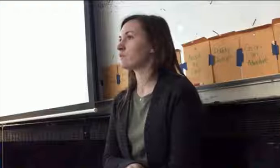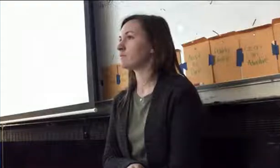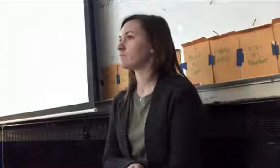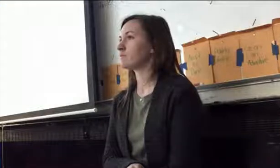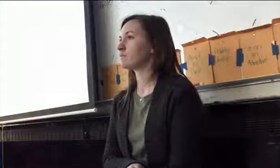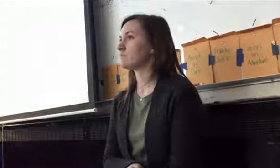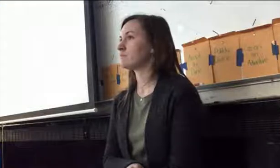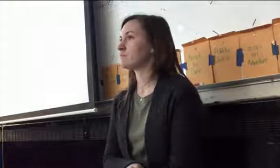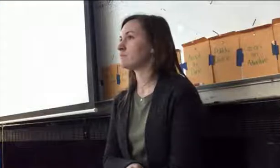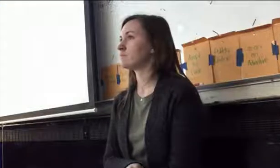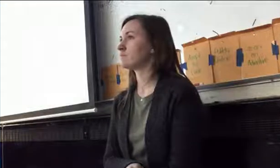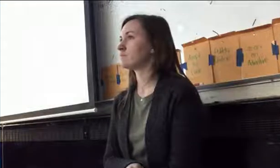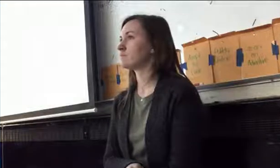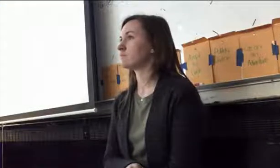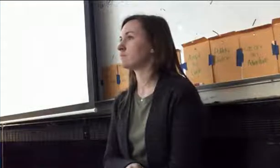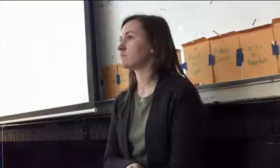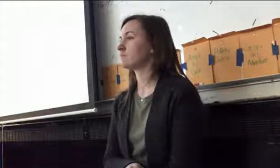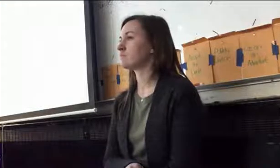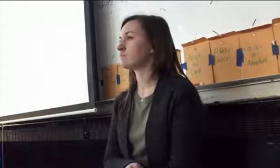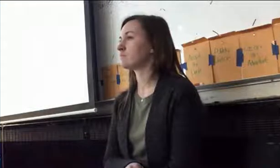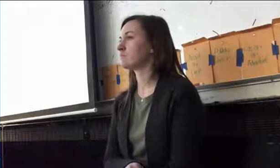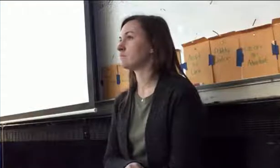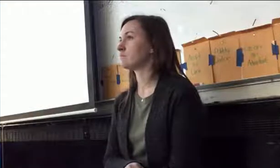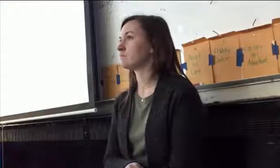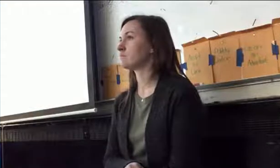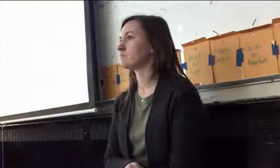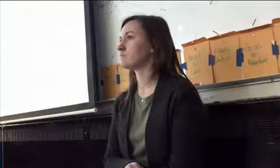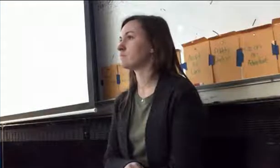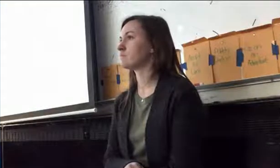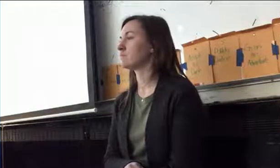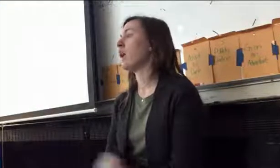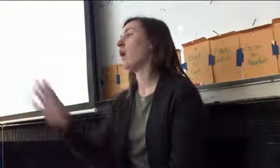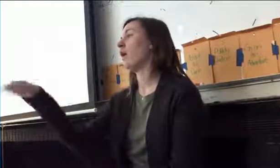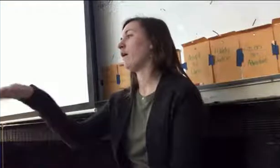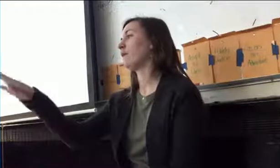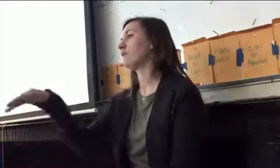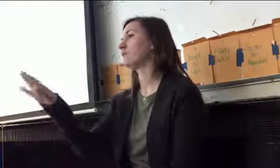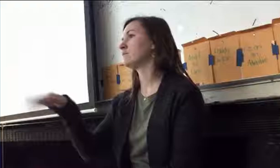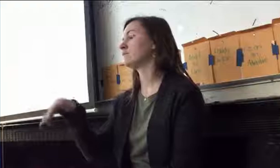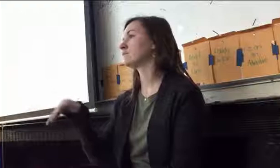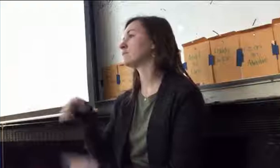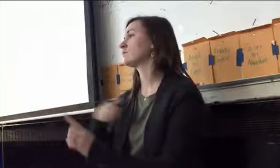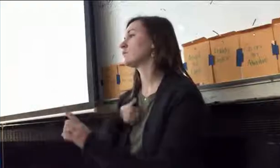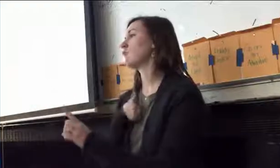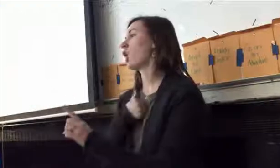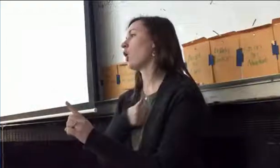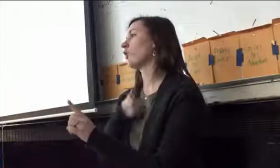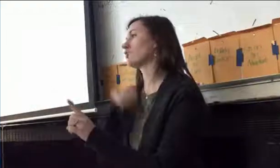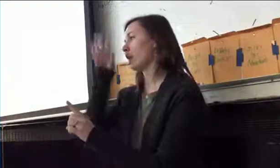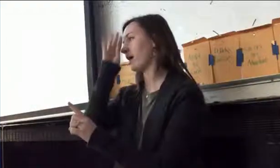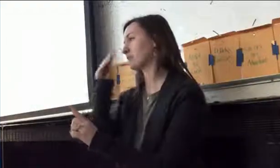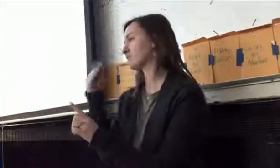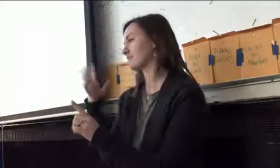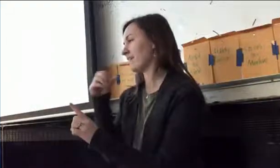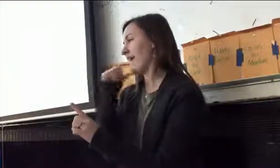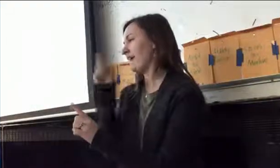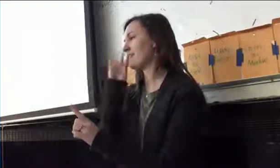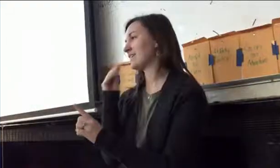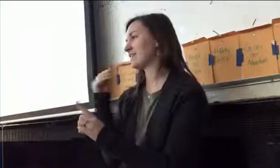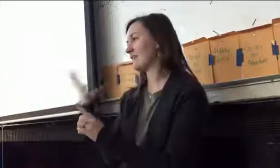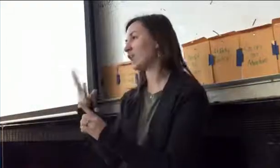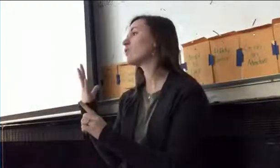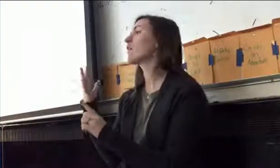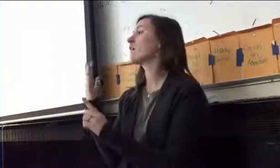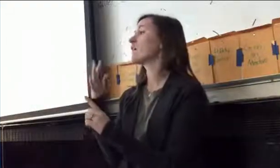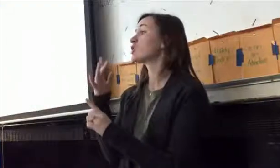Oh, by the way, I guess technically I meant on that one, those were supposed to be on both the second bullet, not second and third. But that's okay. If you made that, just add